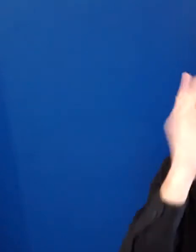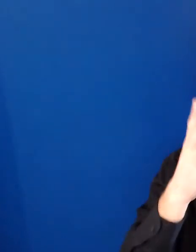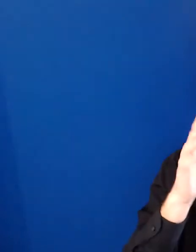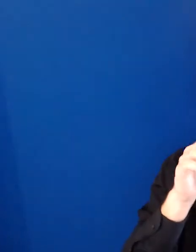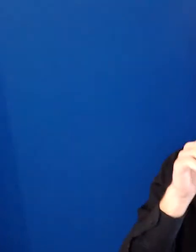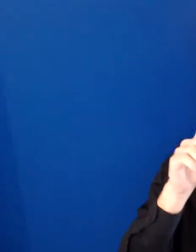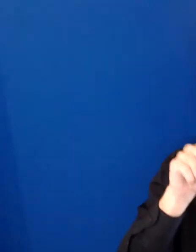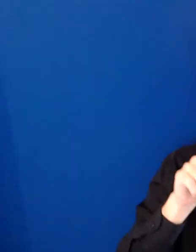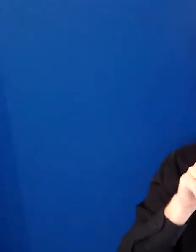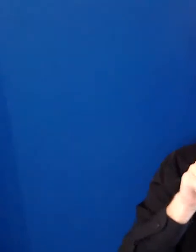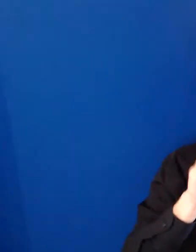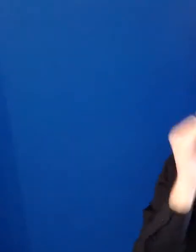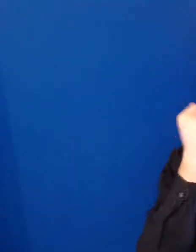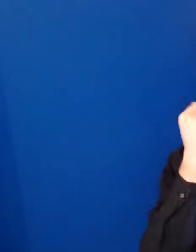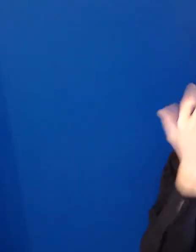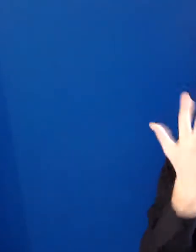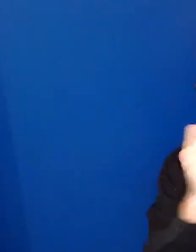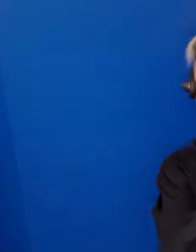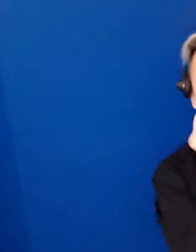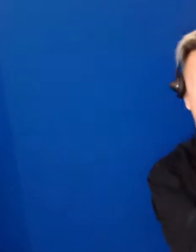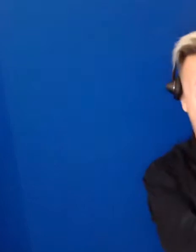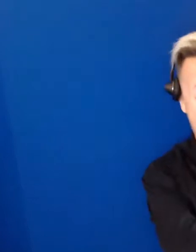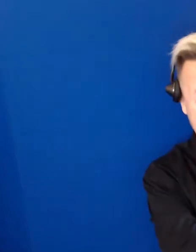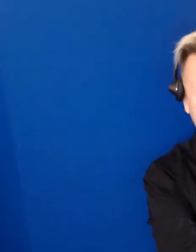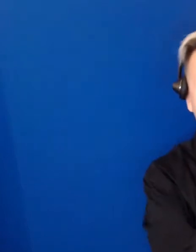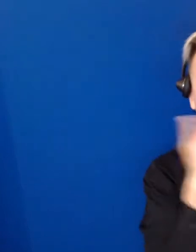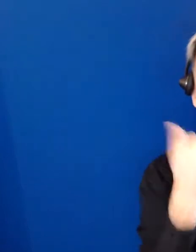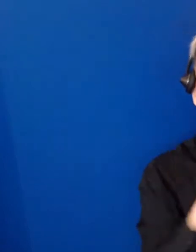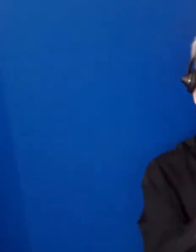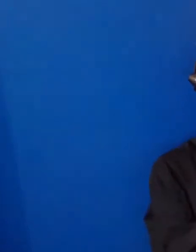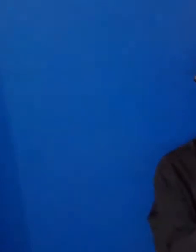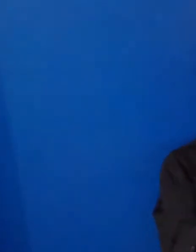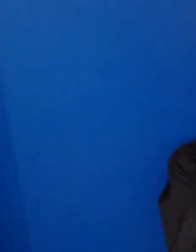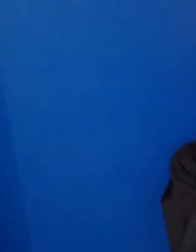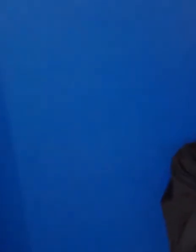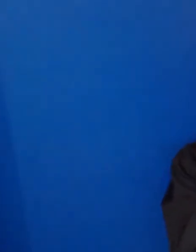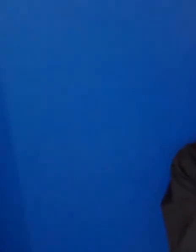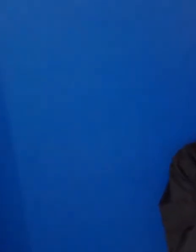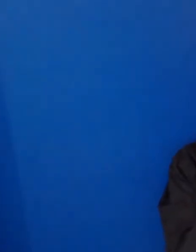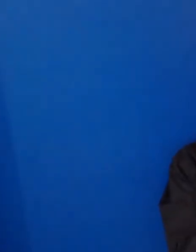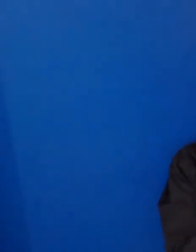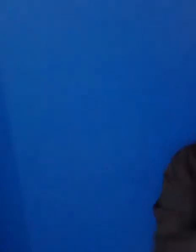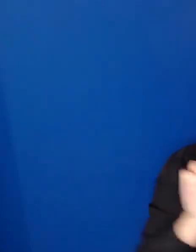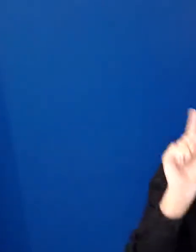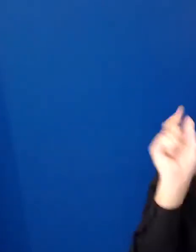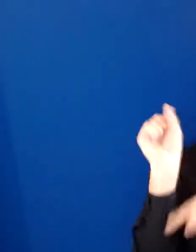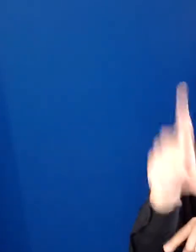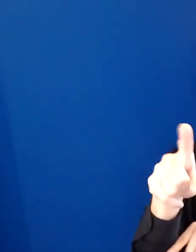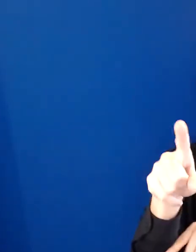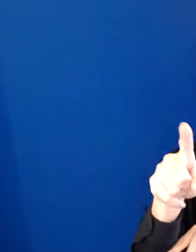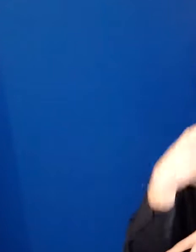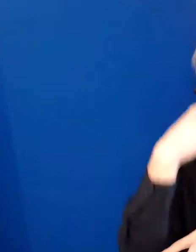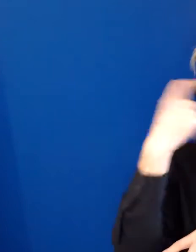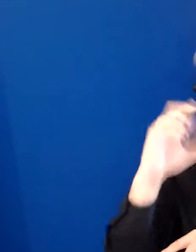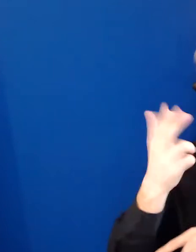menu bar. Please only submit questions there, as you may get lost in the chat, but I will be sure to be